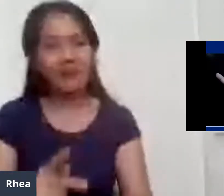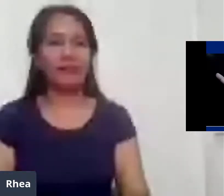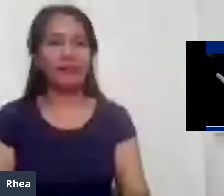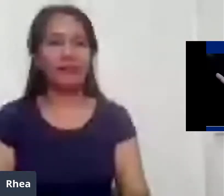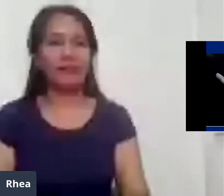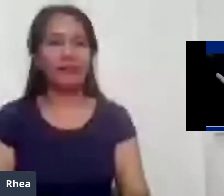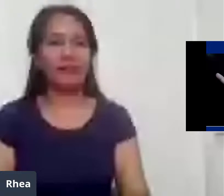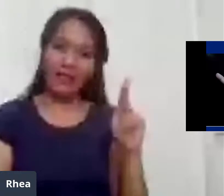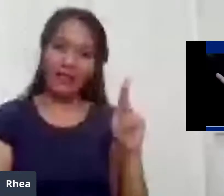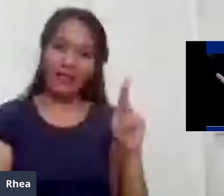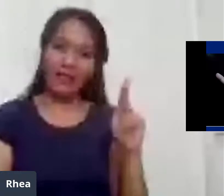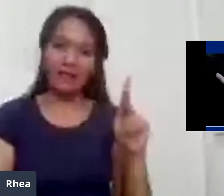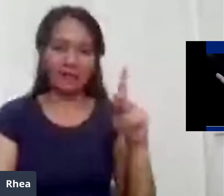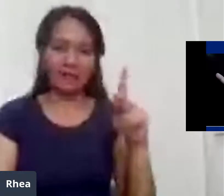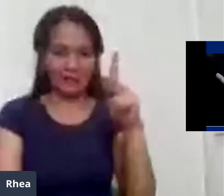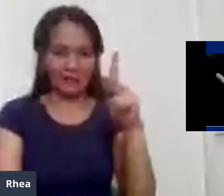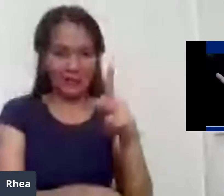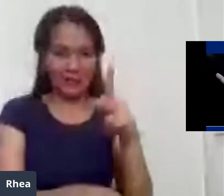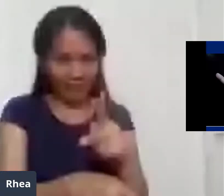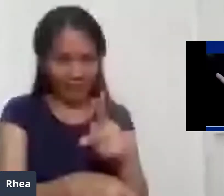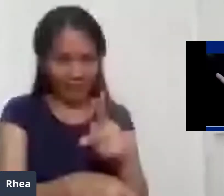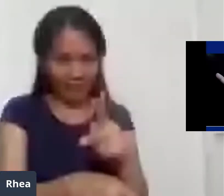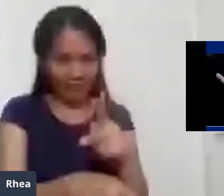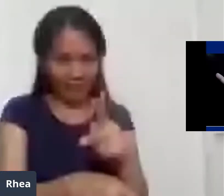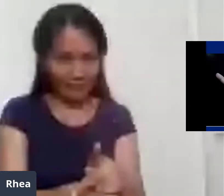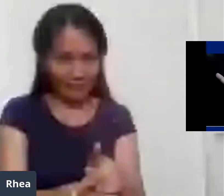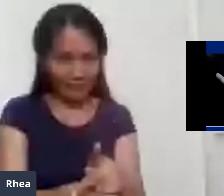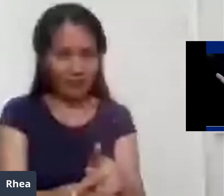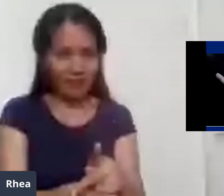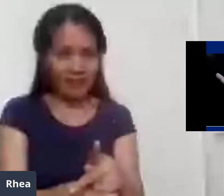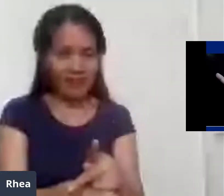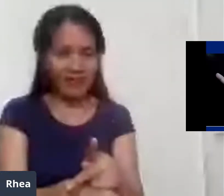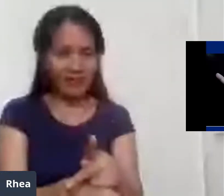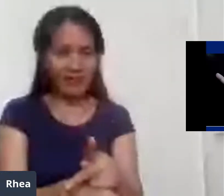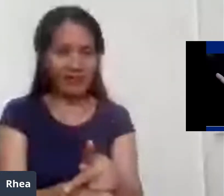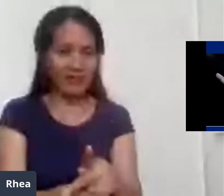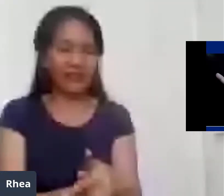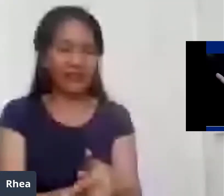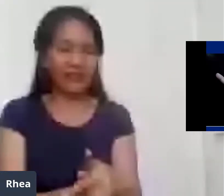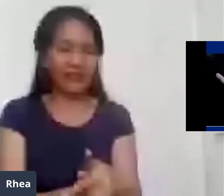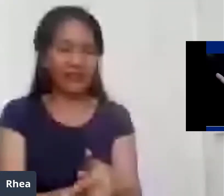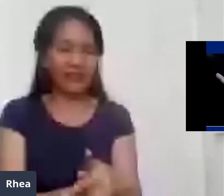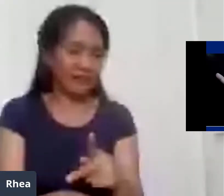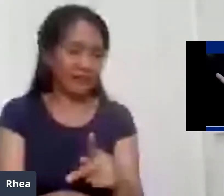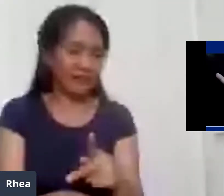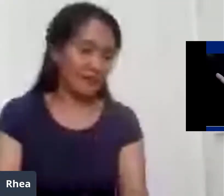kind. K, keep your body healthy.